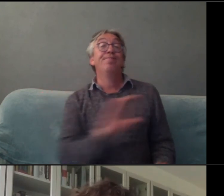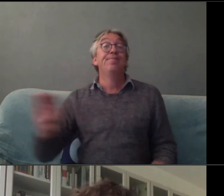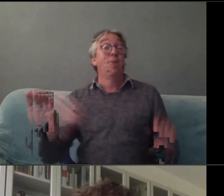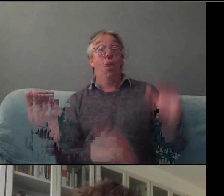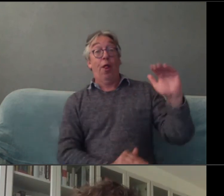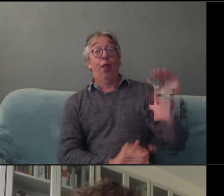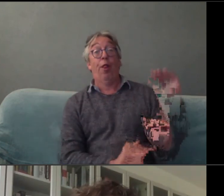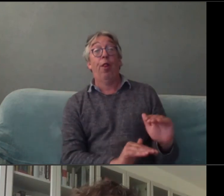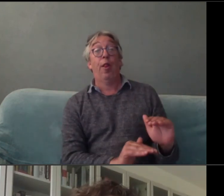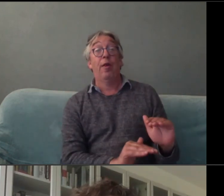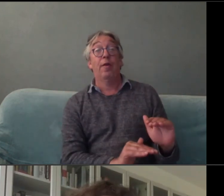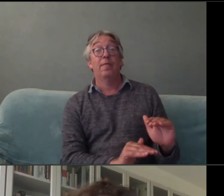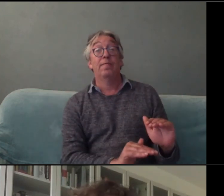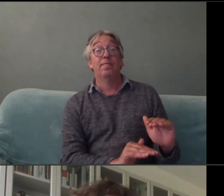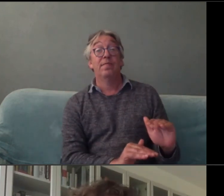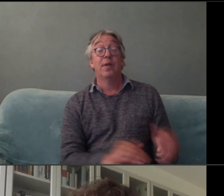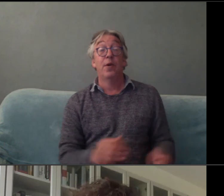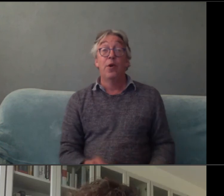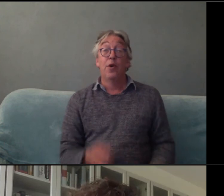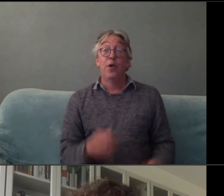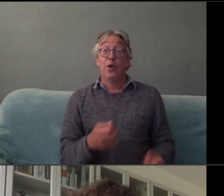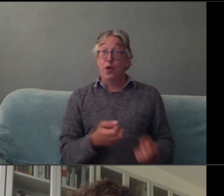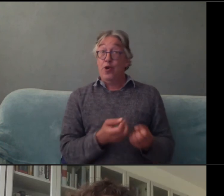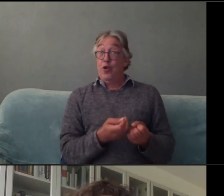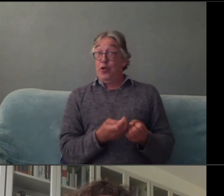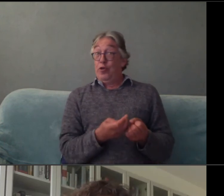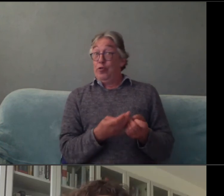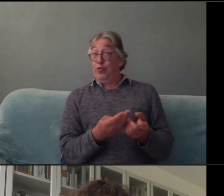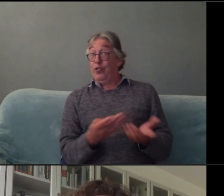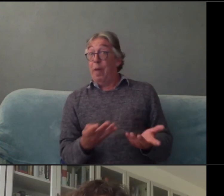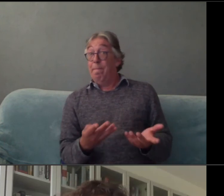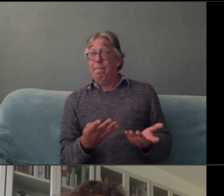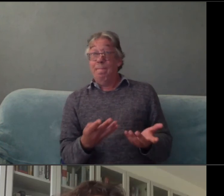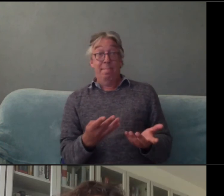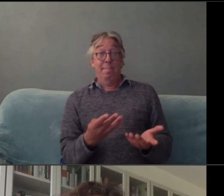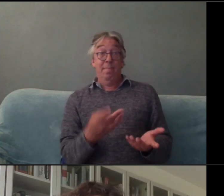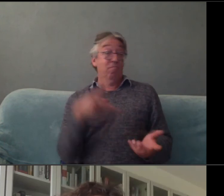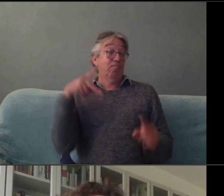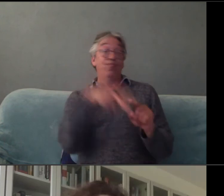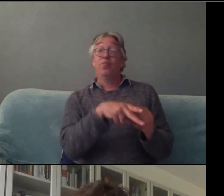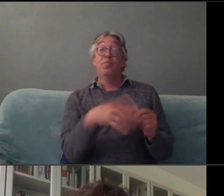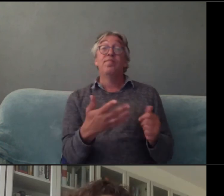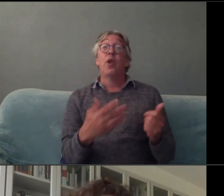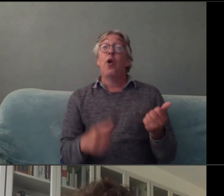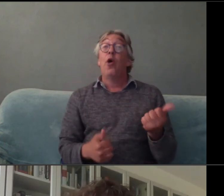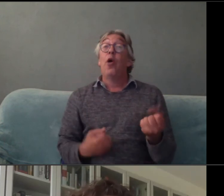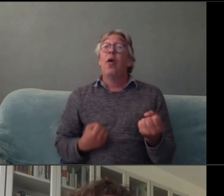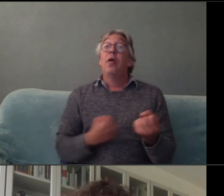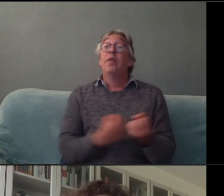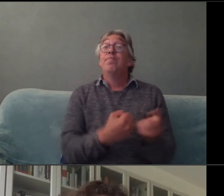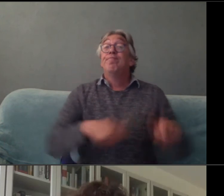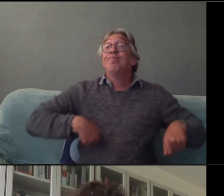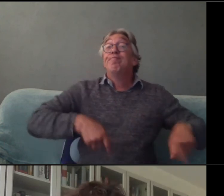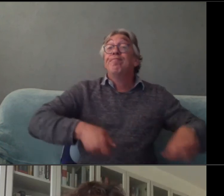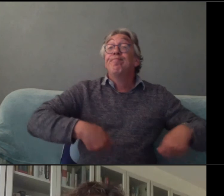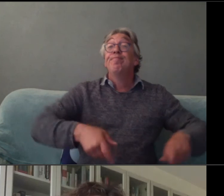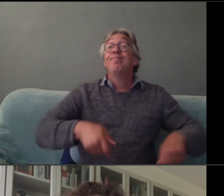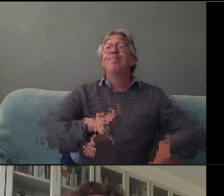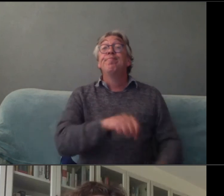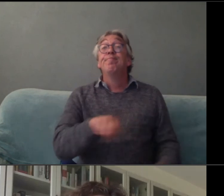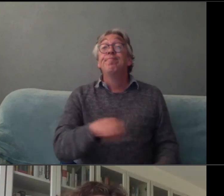reduce budgetary lines were on assistive devices and technology for persons with disabilities, for instance. So yes, I do think that it will have an